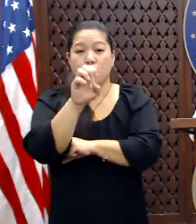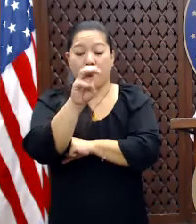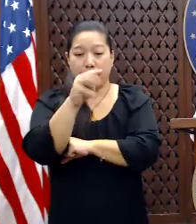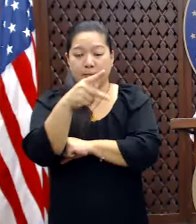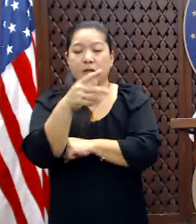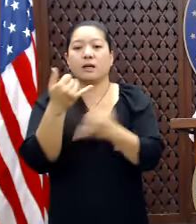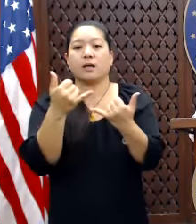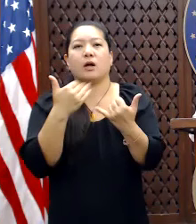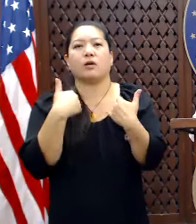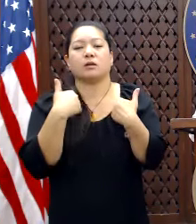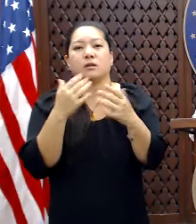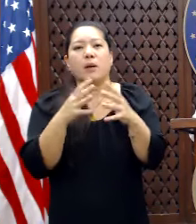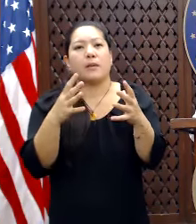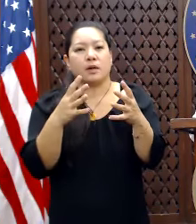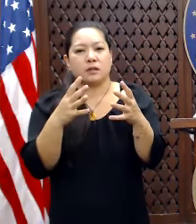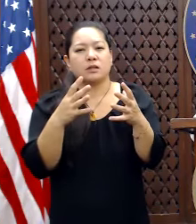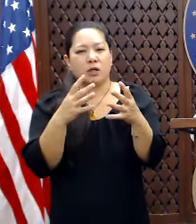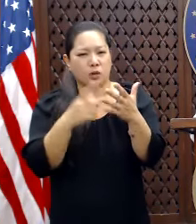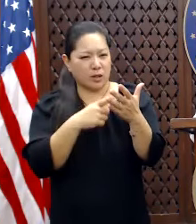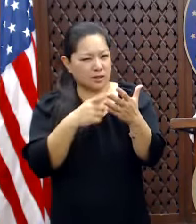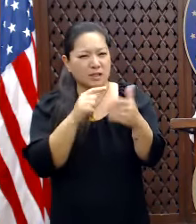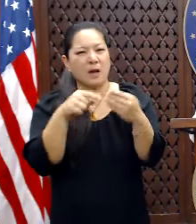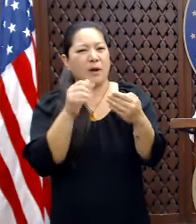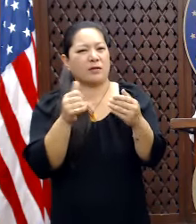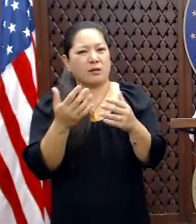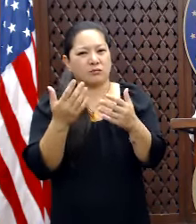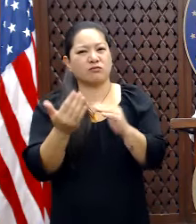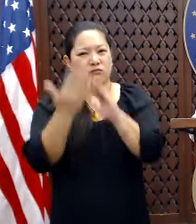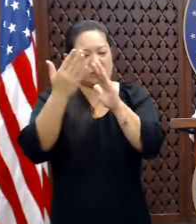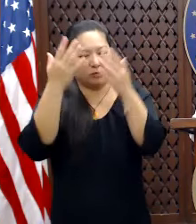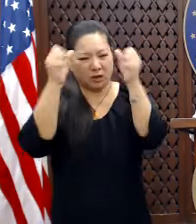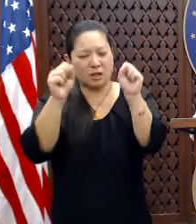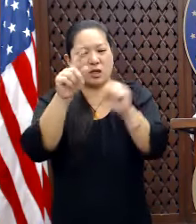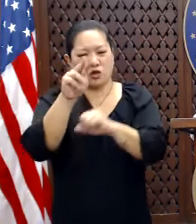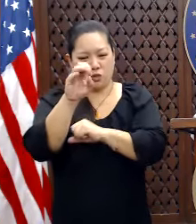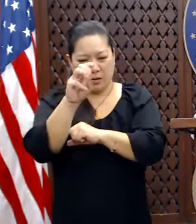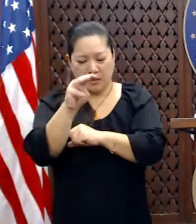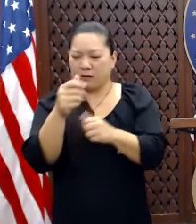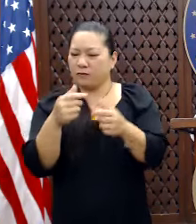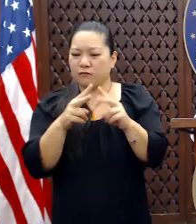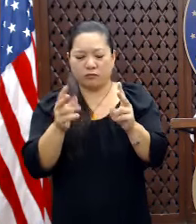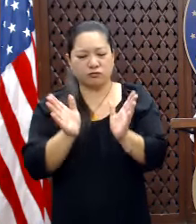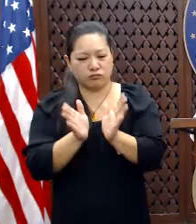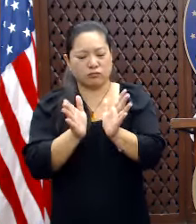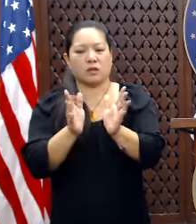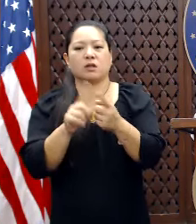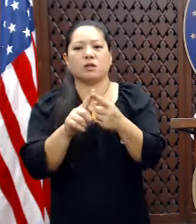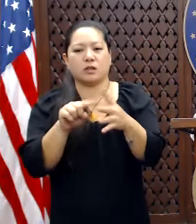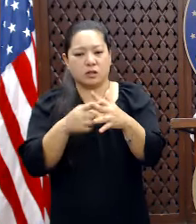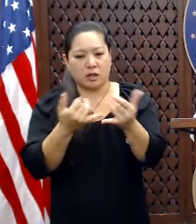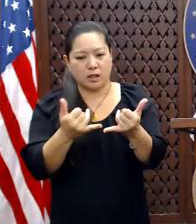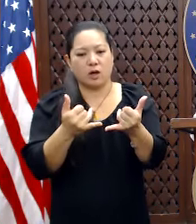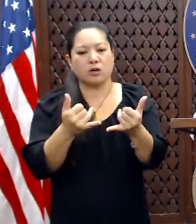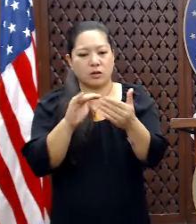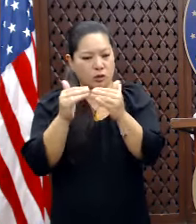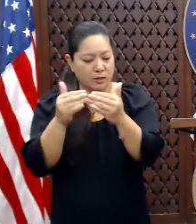and as much as many criticisms about him, President Trump is very, very adamant to jumpstart the